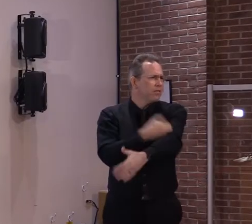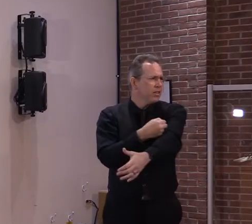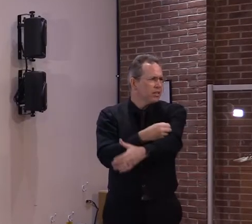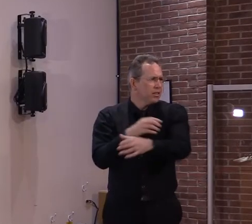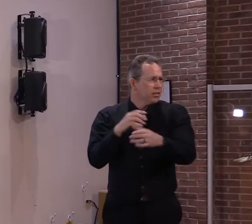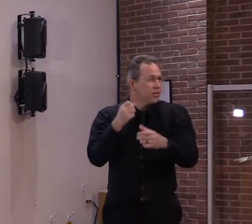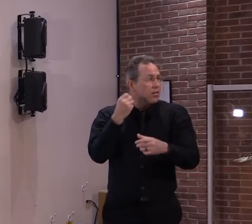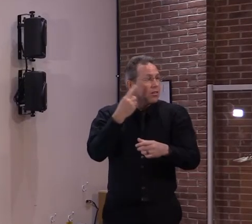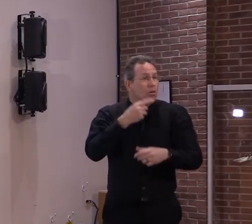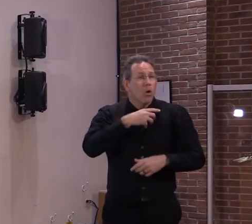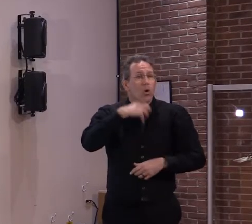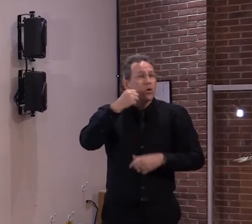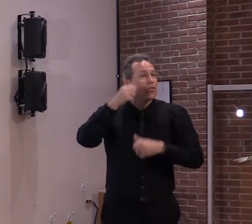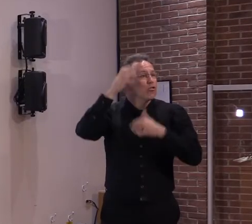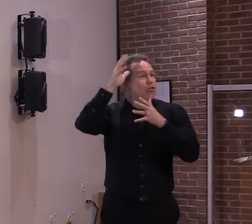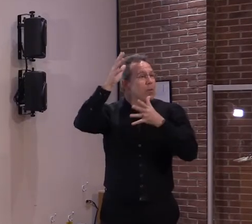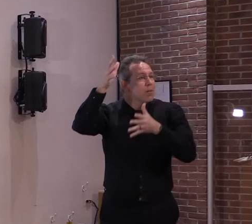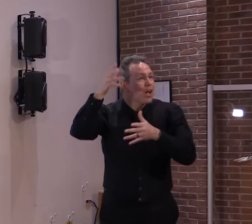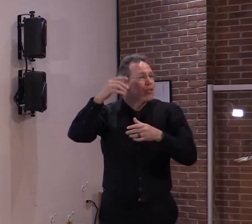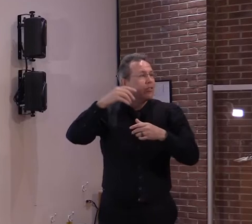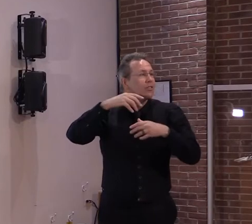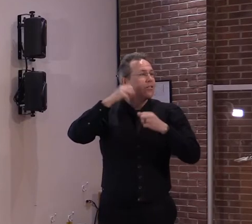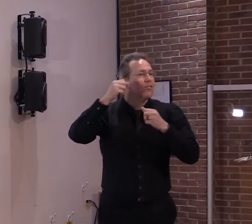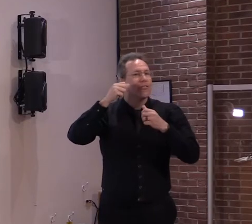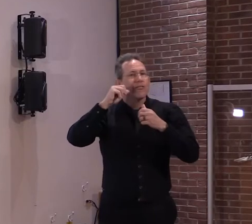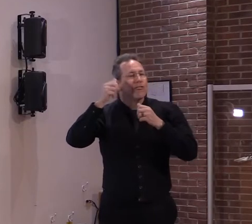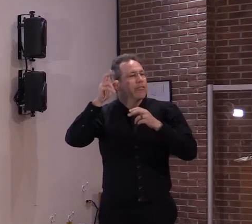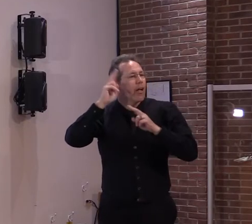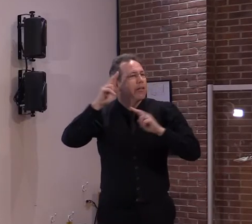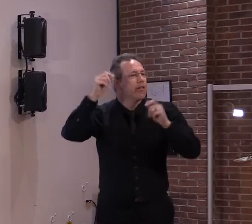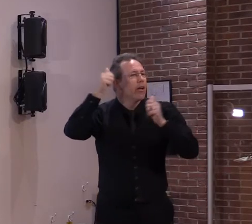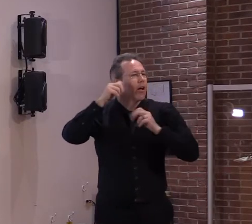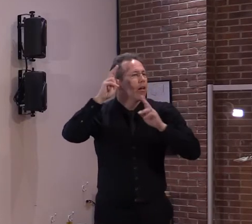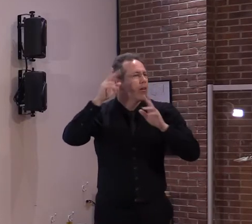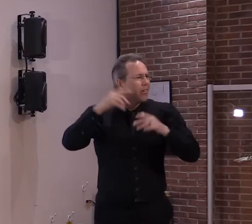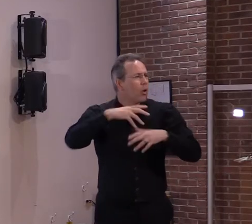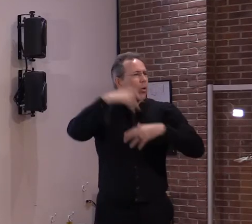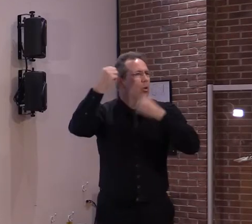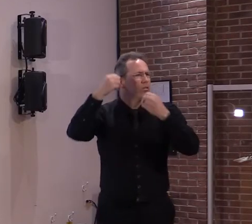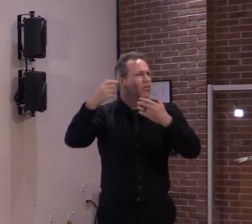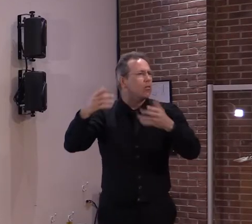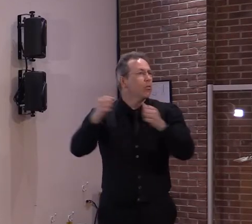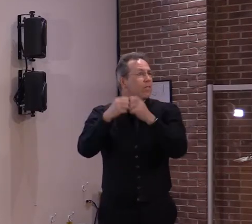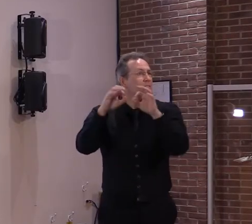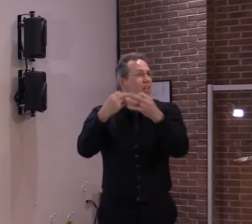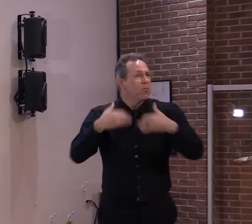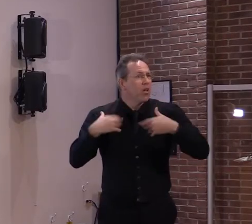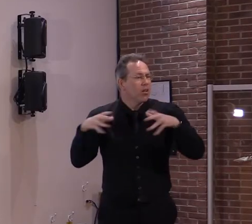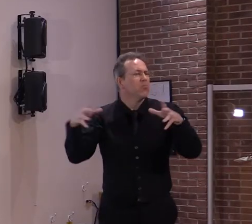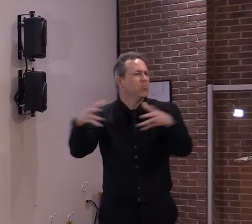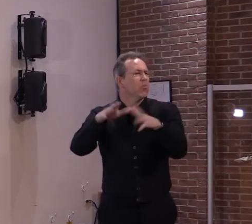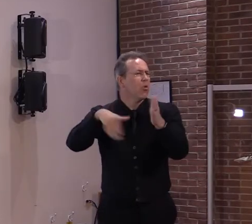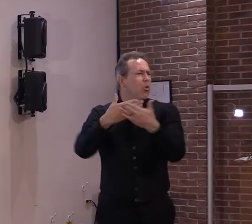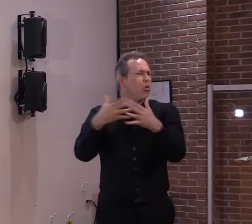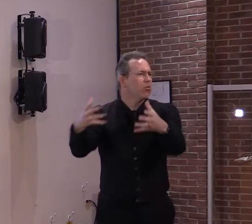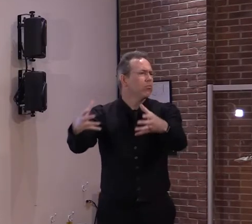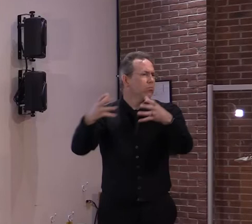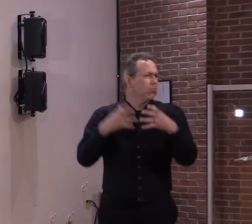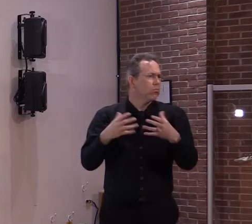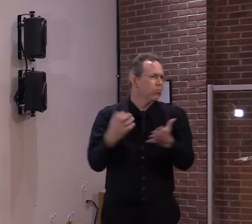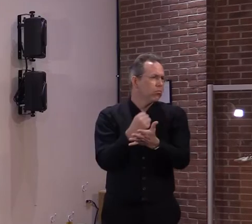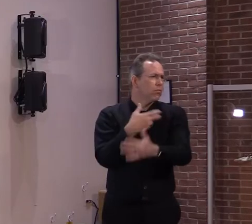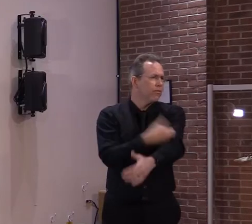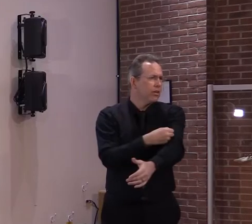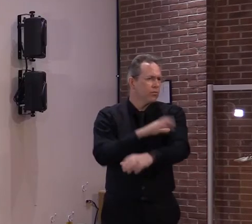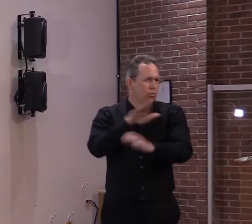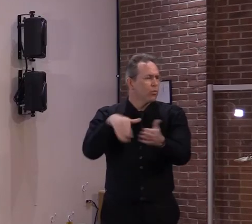age band, register, but then have their family members registered as well. And now in the most recent phase, of course, it's